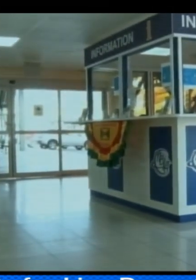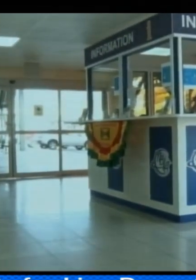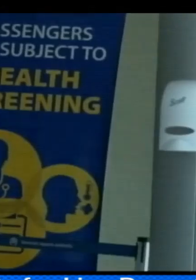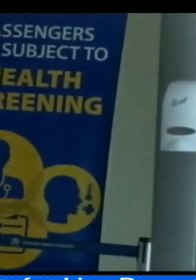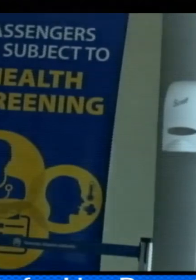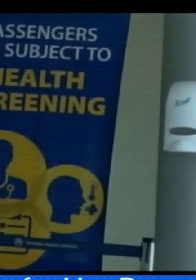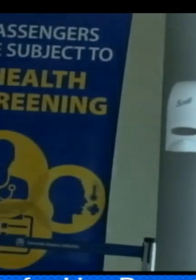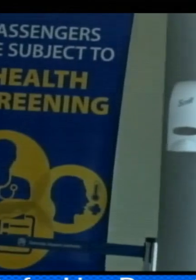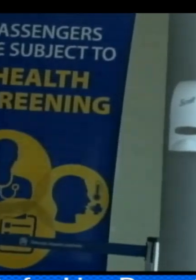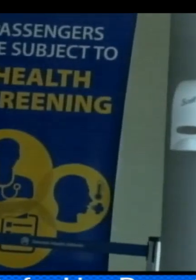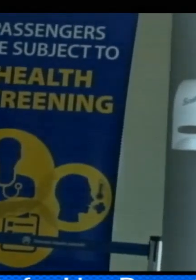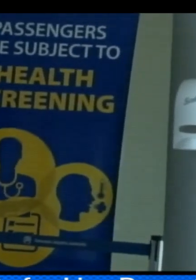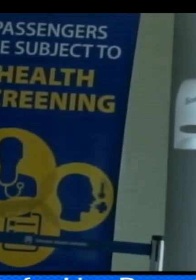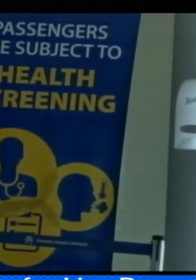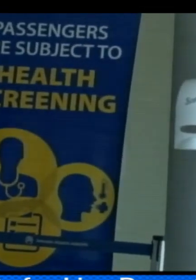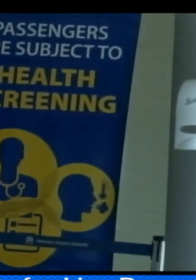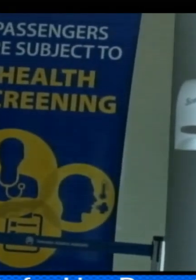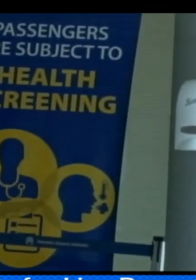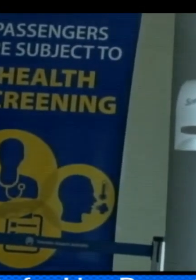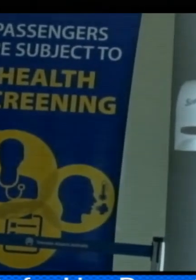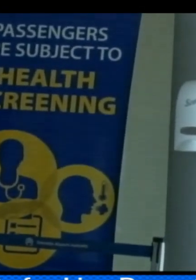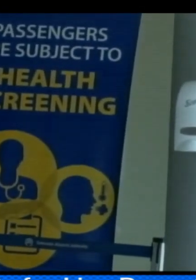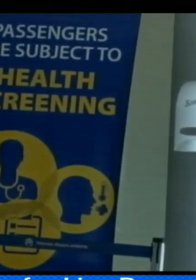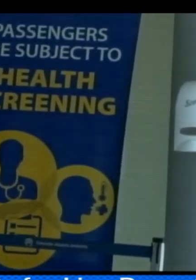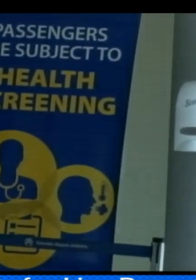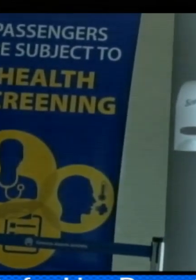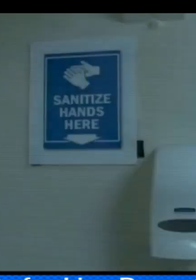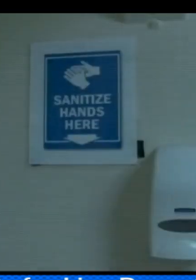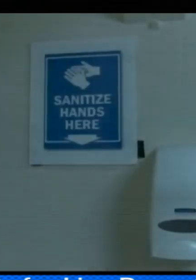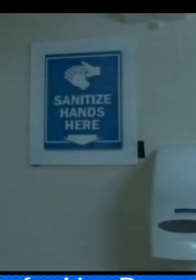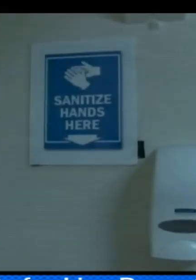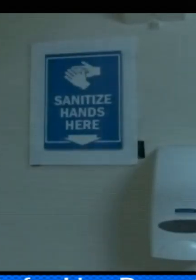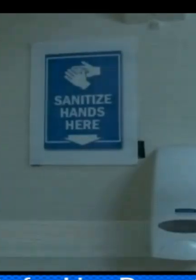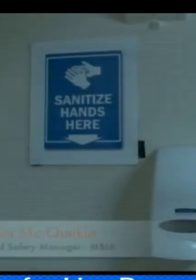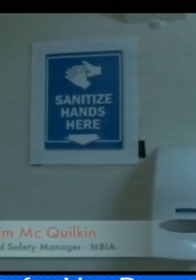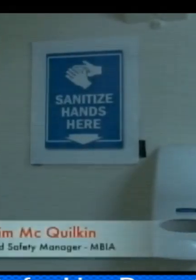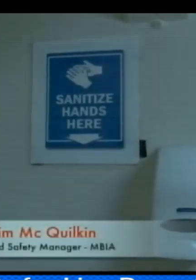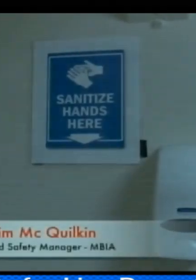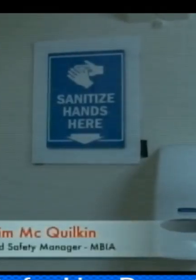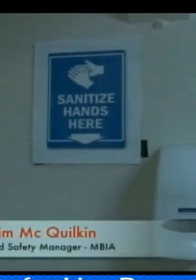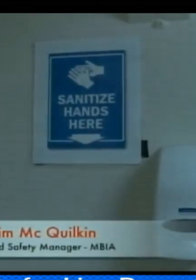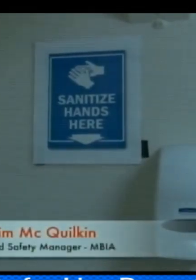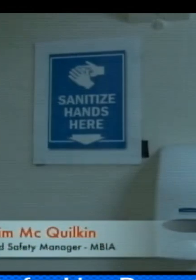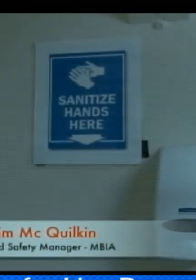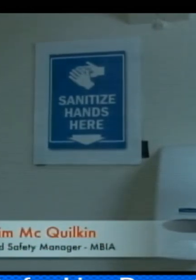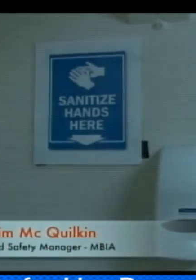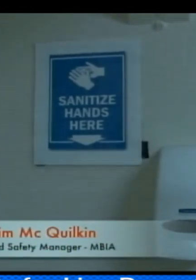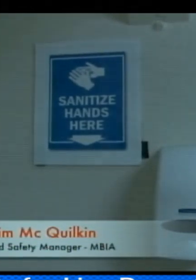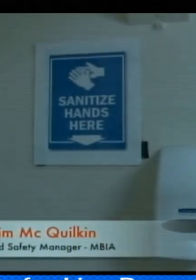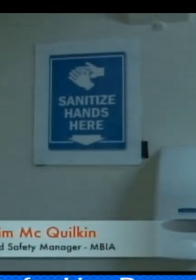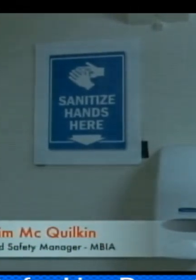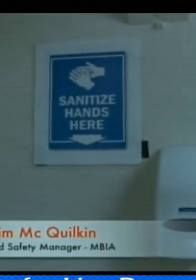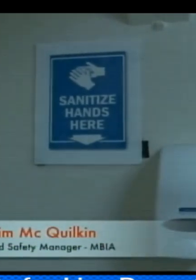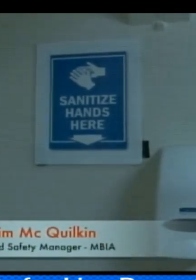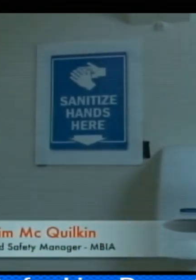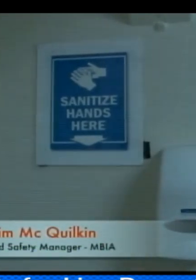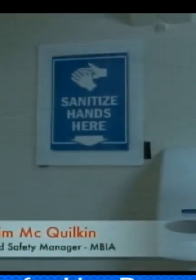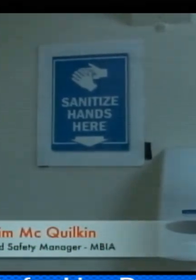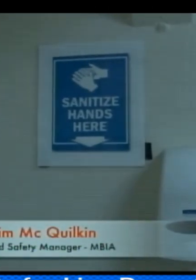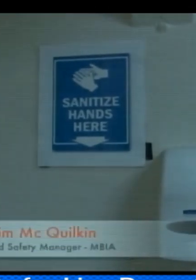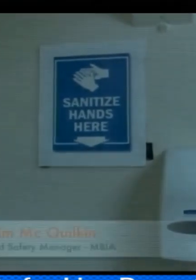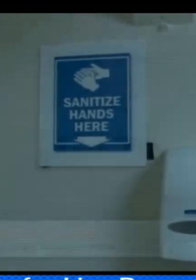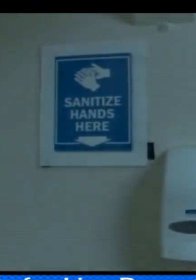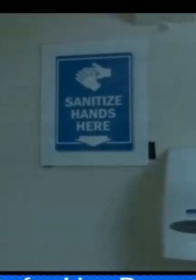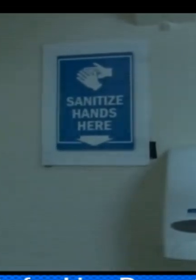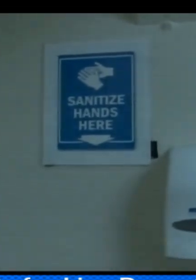mounted sanitation stations outside most of the public restrooms. So even after washing your hands with soap and water, then you have the